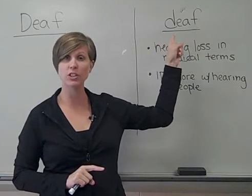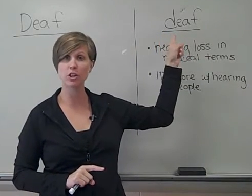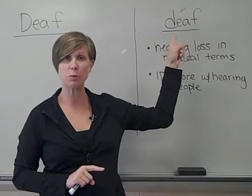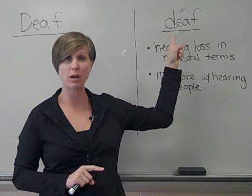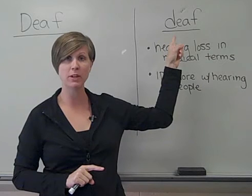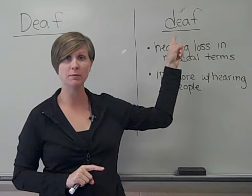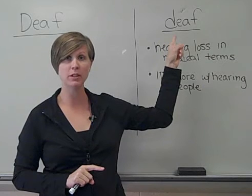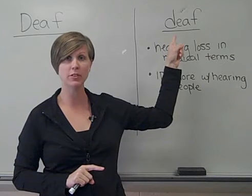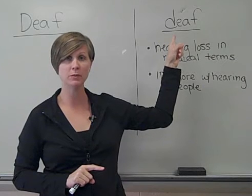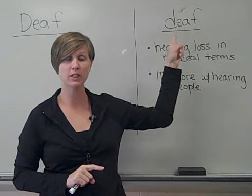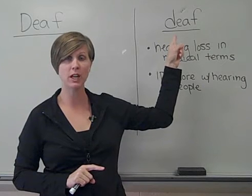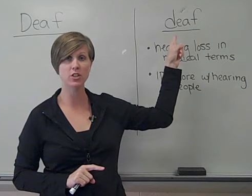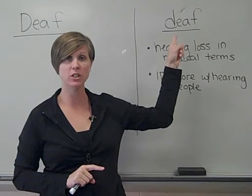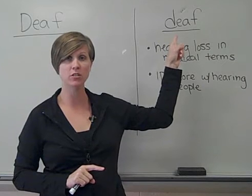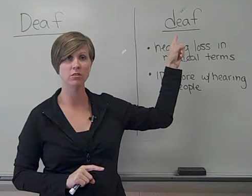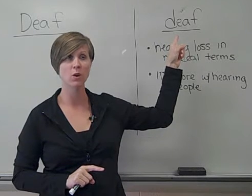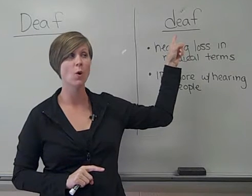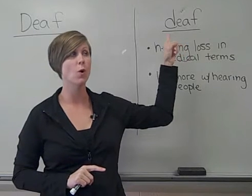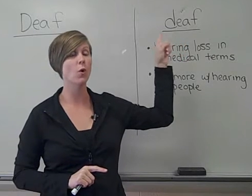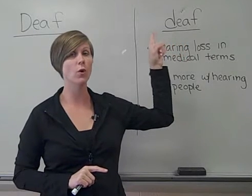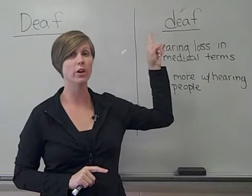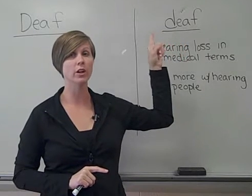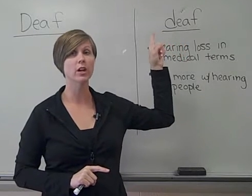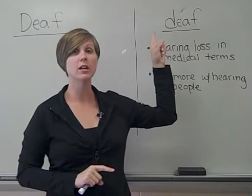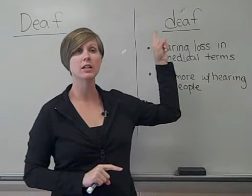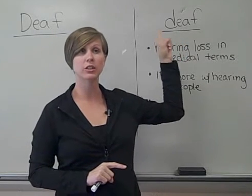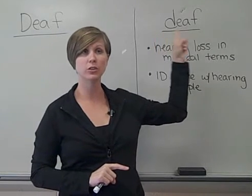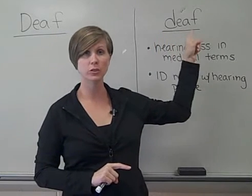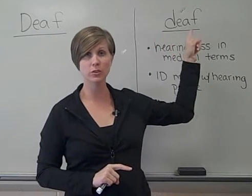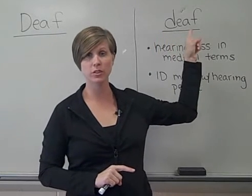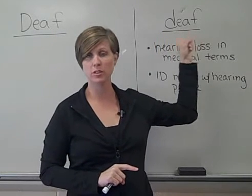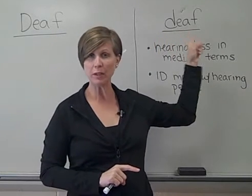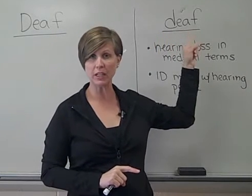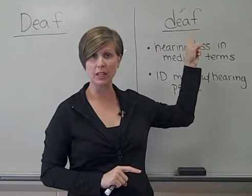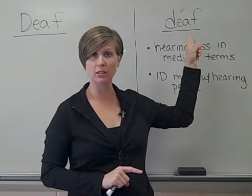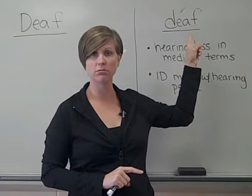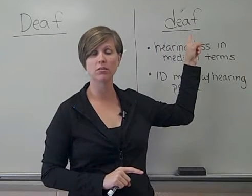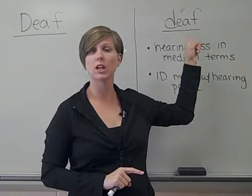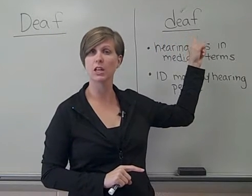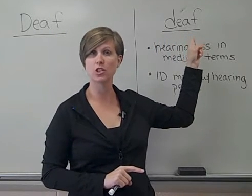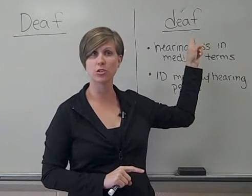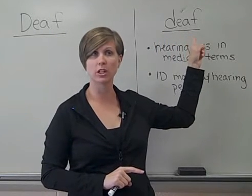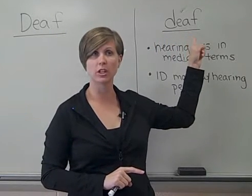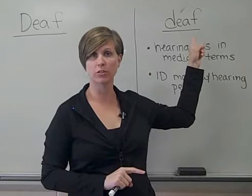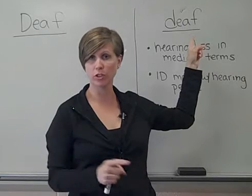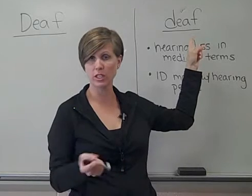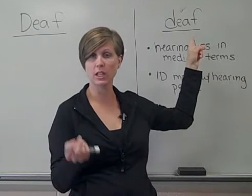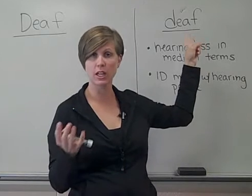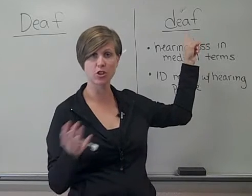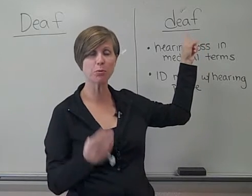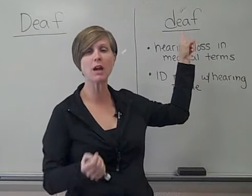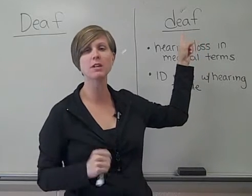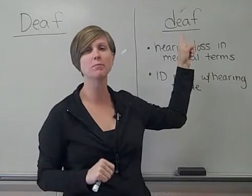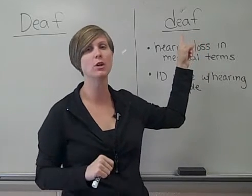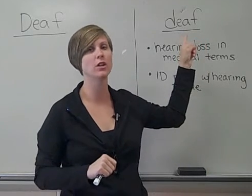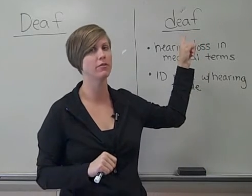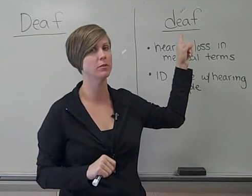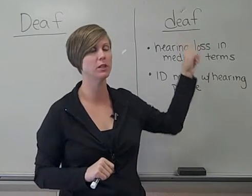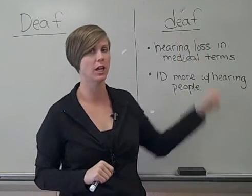as your primary mode of communication, or use speaking or voicing as your primary mode of